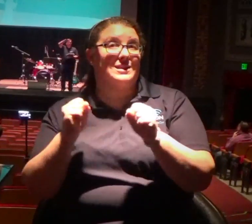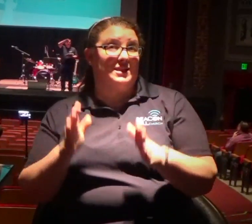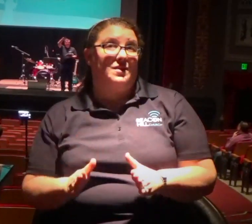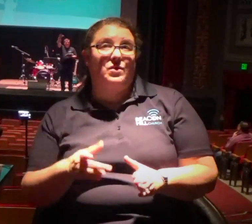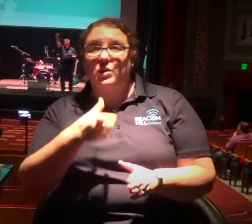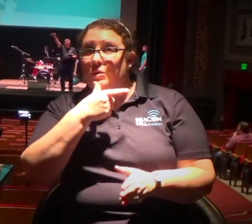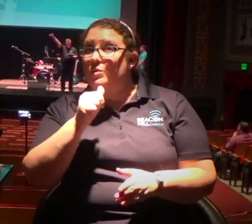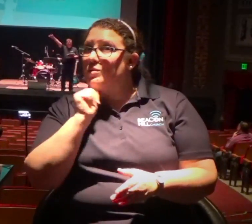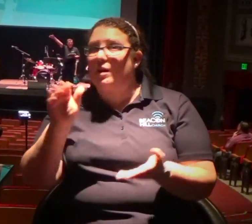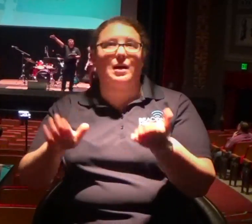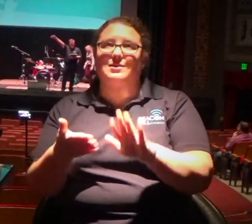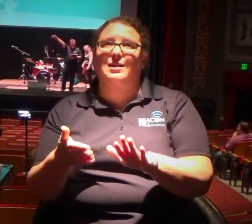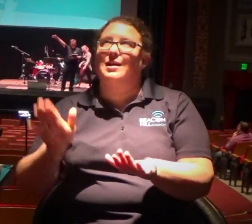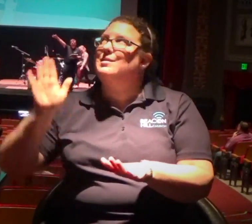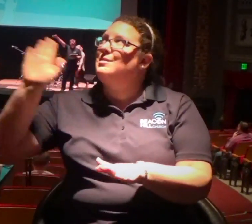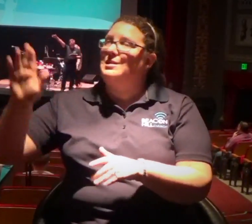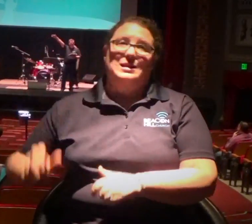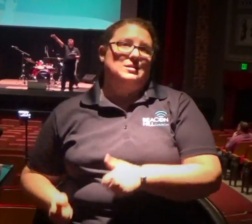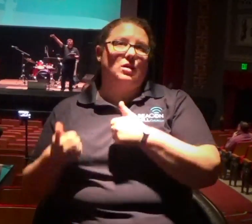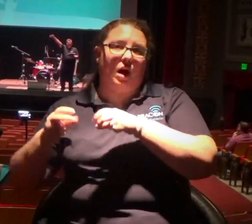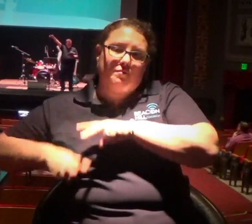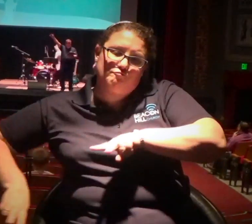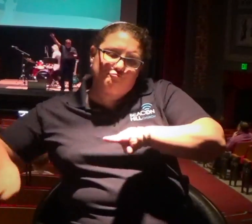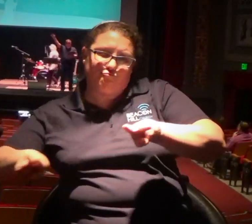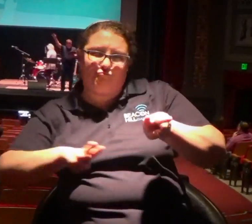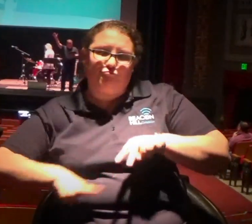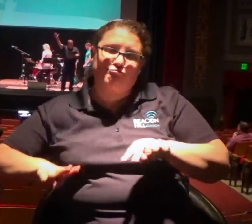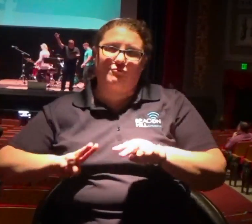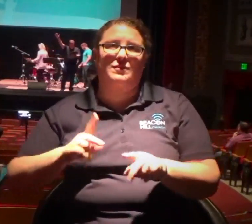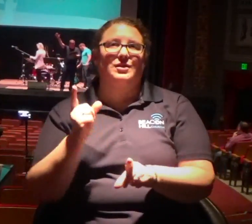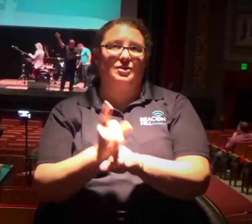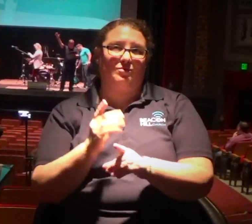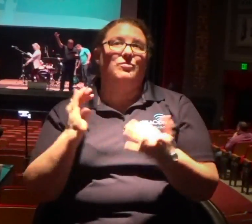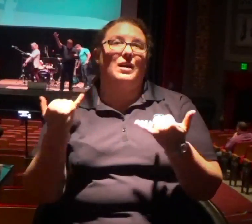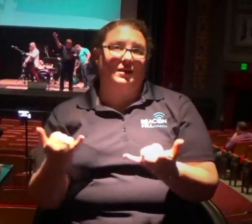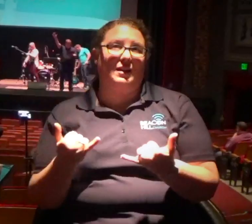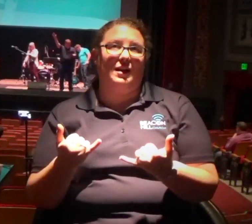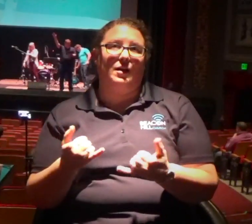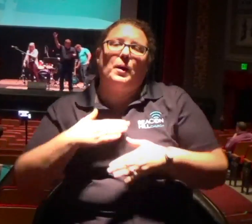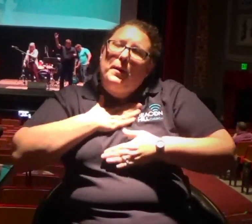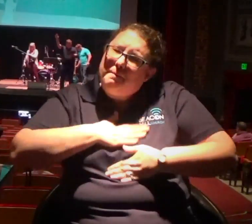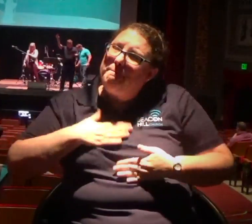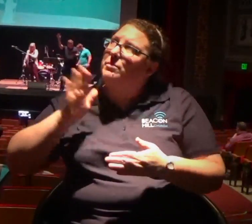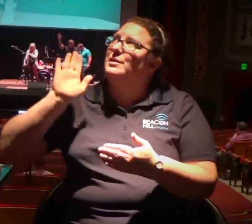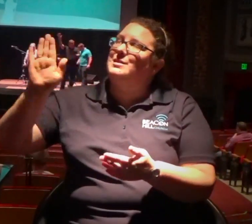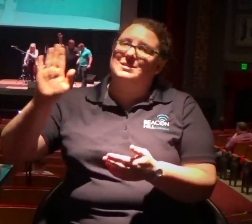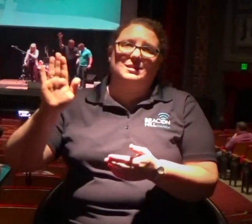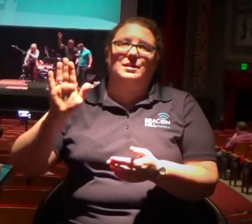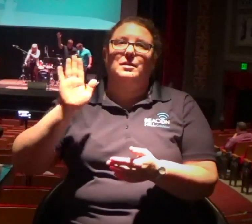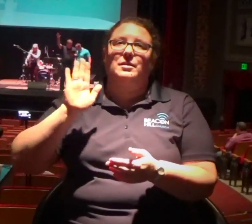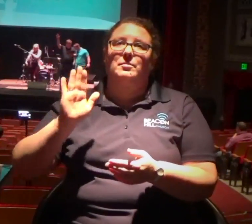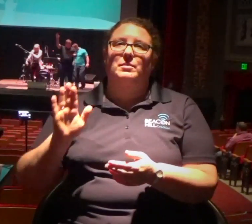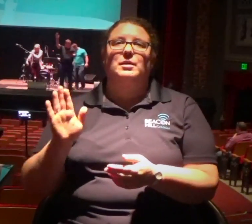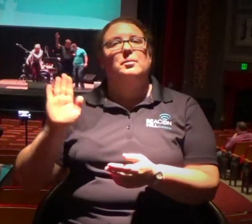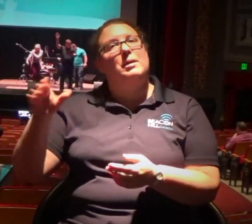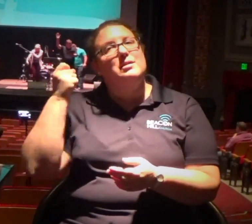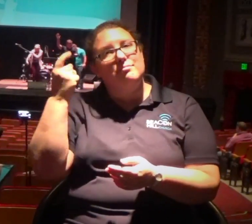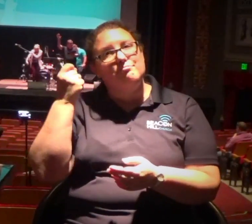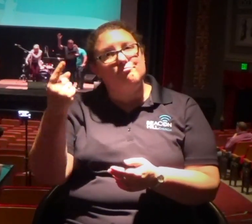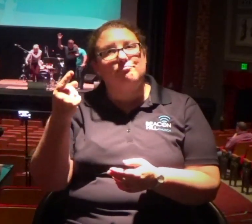who is watching over us right now. And it says that it pleased him. by his knowledge and righteousness will my servant make many to be